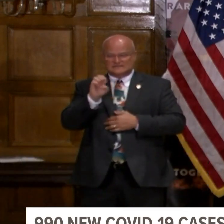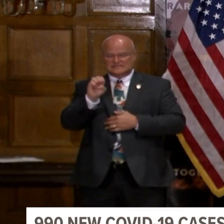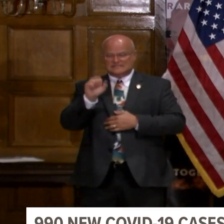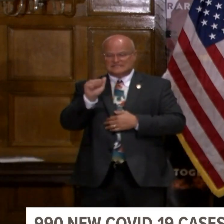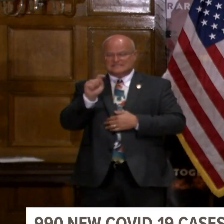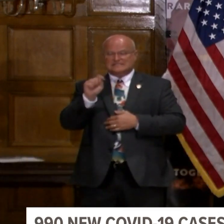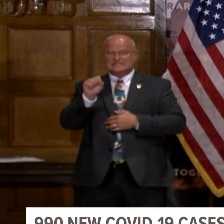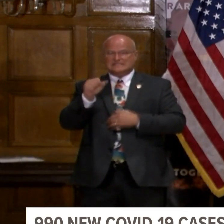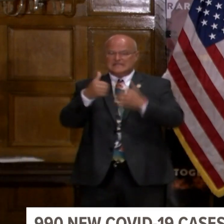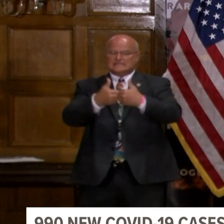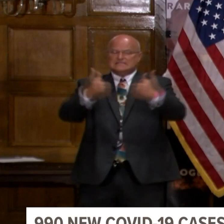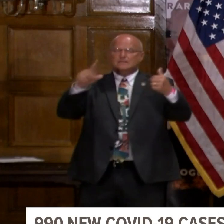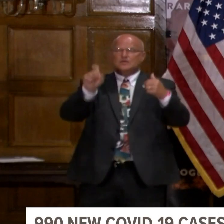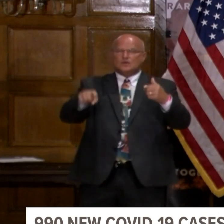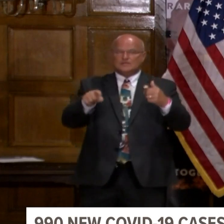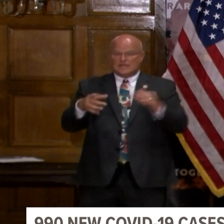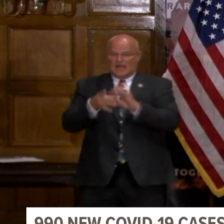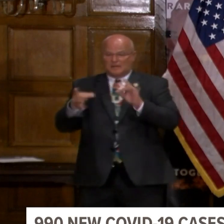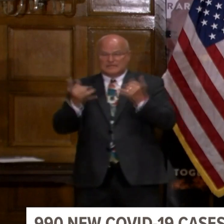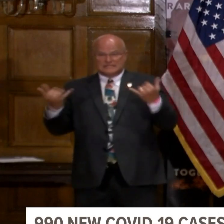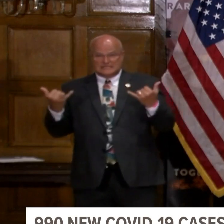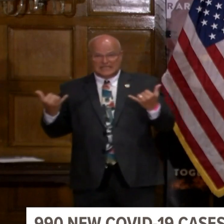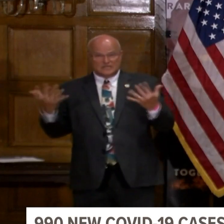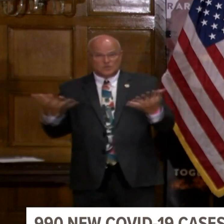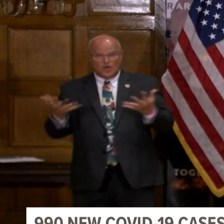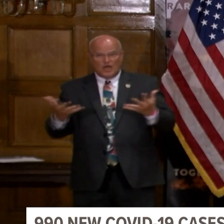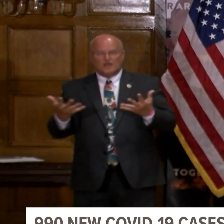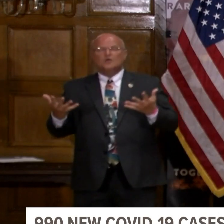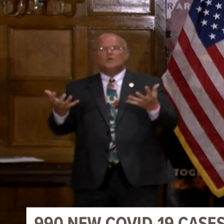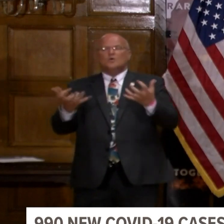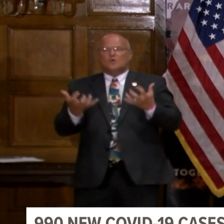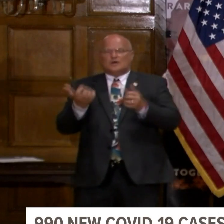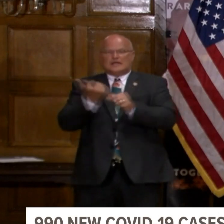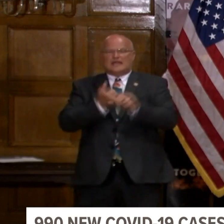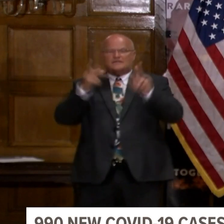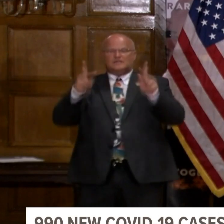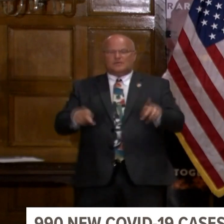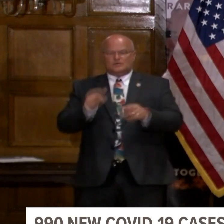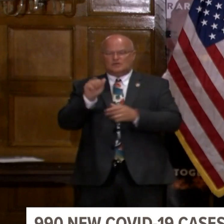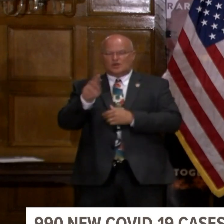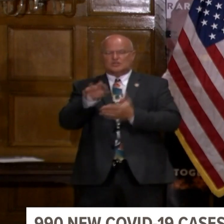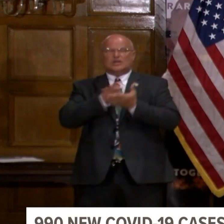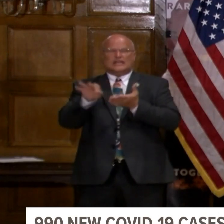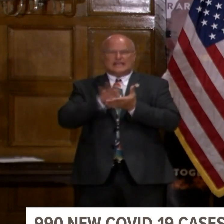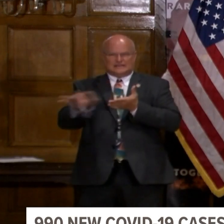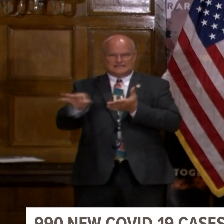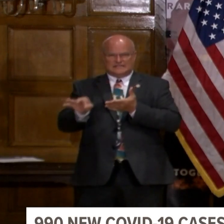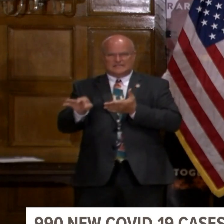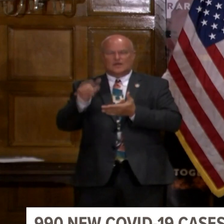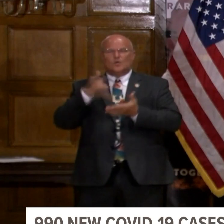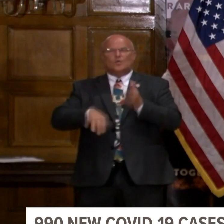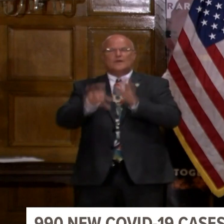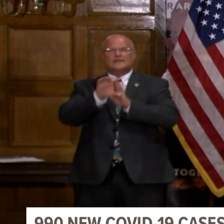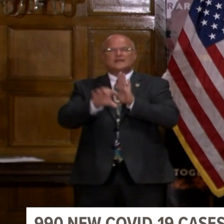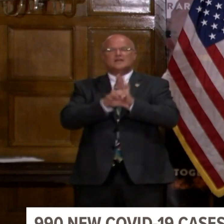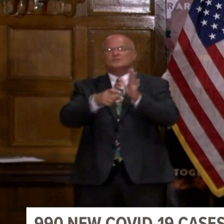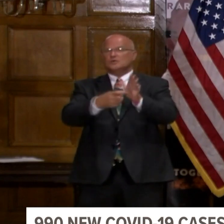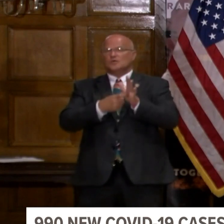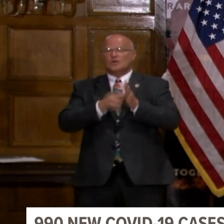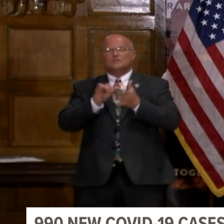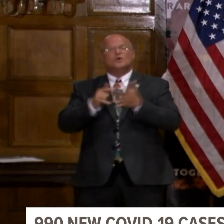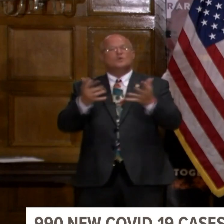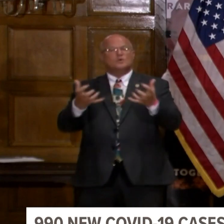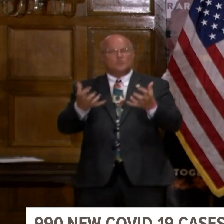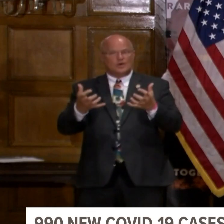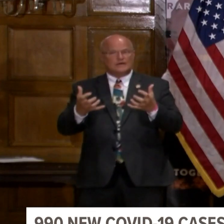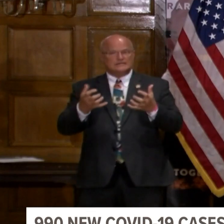That's a separate question. Our message today is we want every person in Arkansas counted. That's what the Constitution requires, and